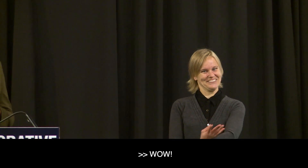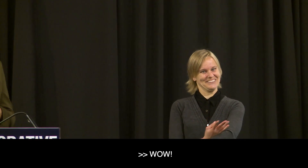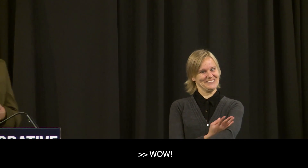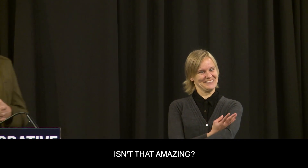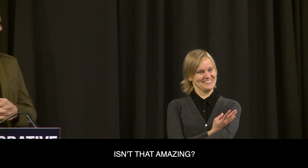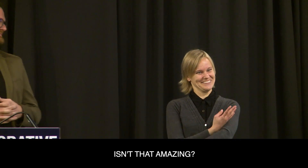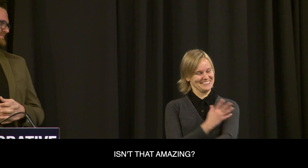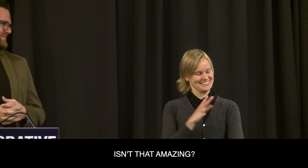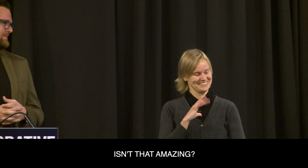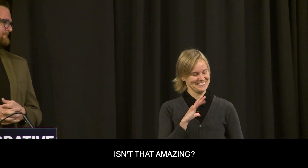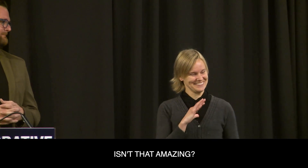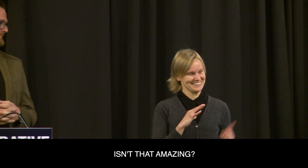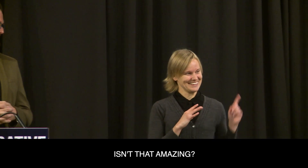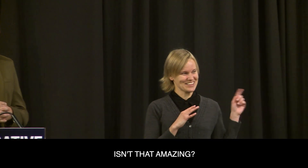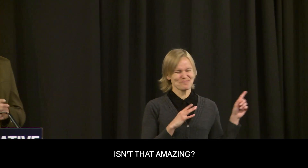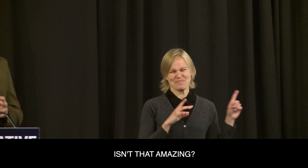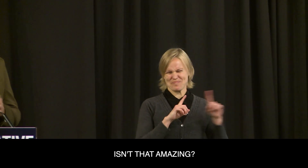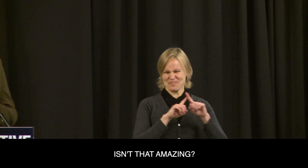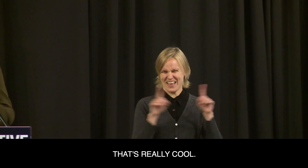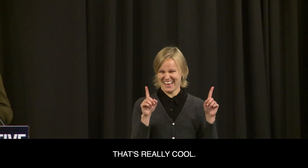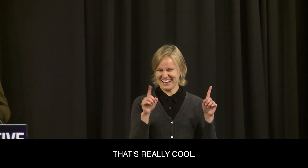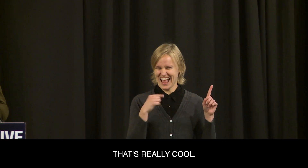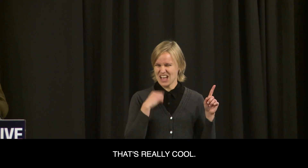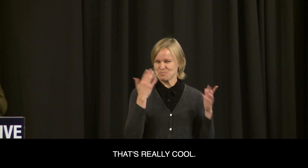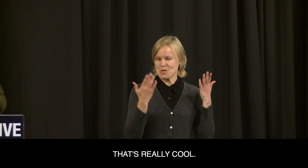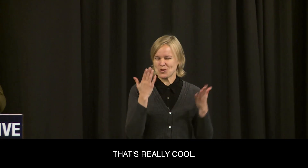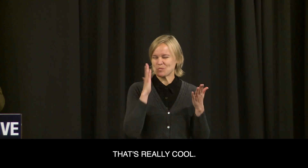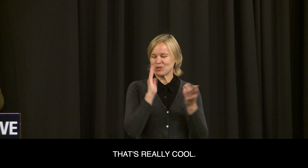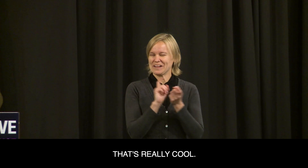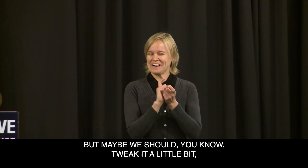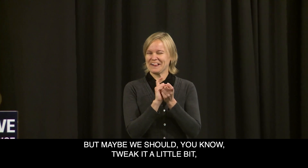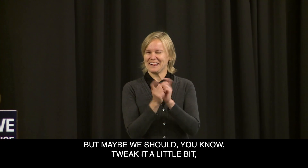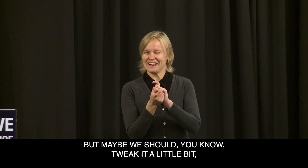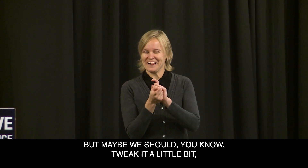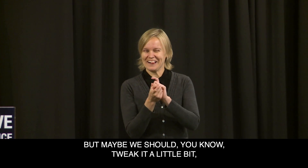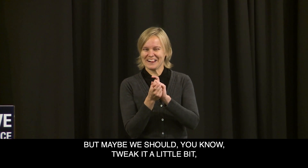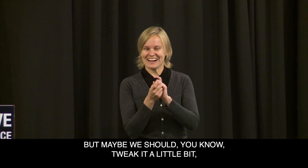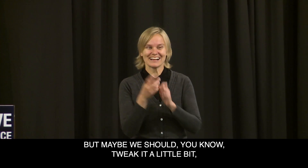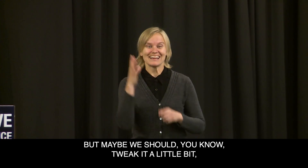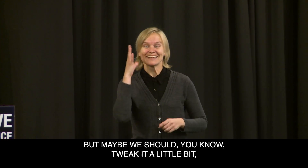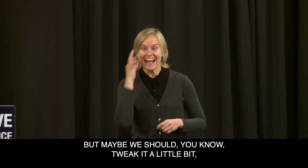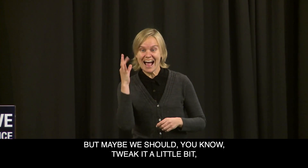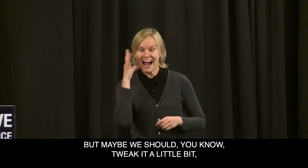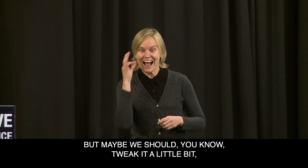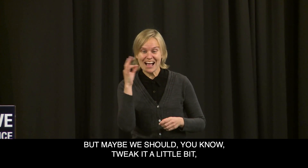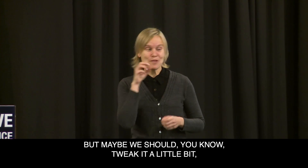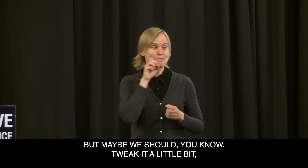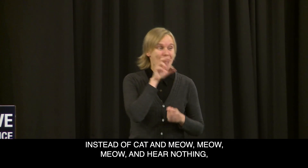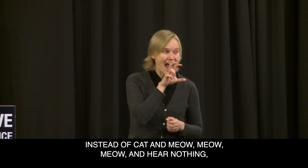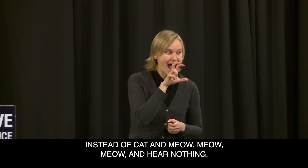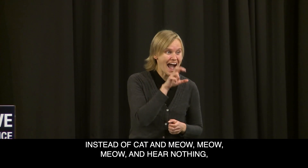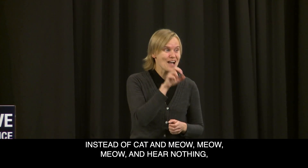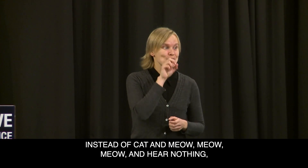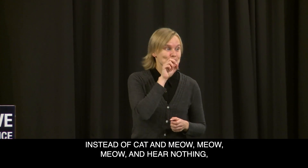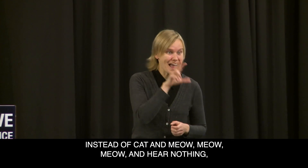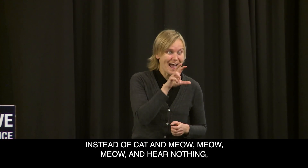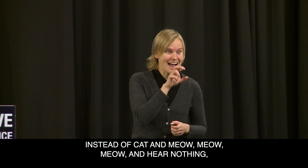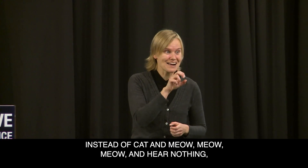Wow, isn't that amazing? That's really cool. But maybe we should, tweak it a little bit instead of cat and meow,